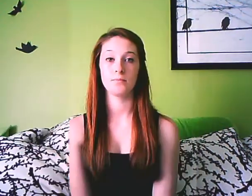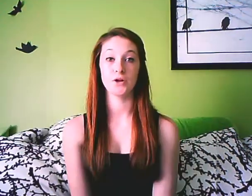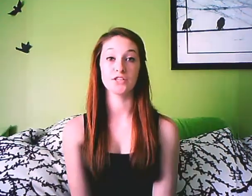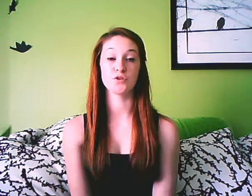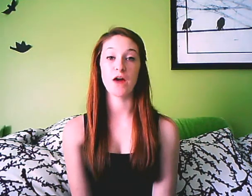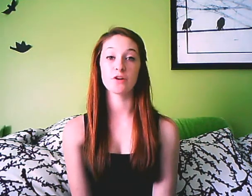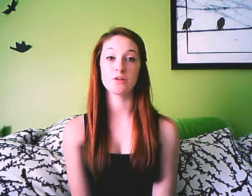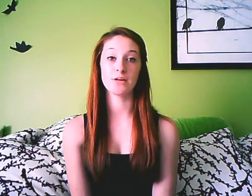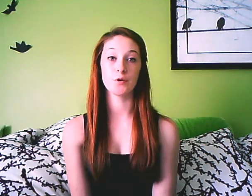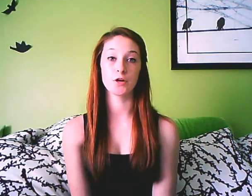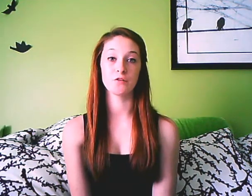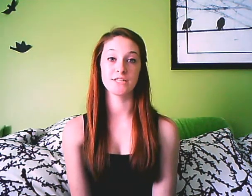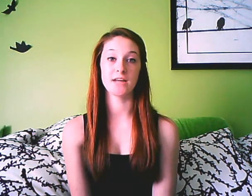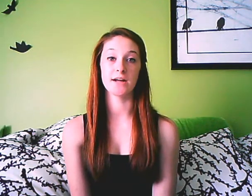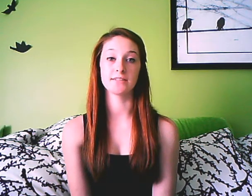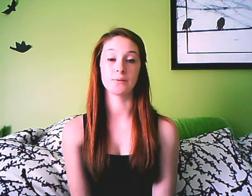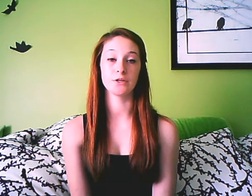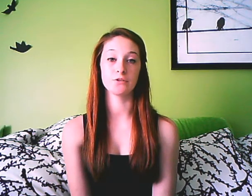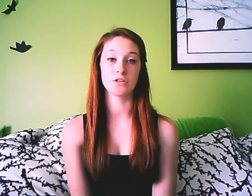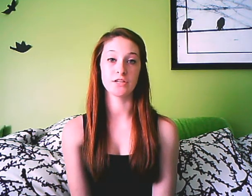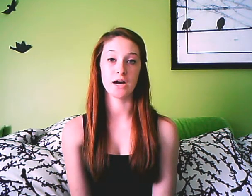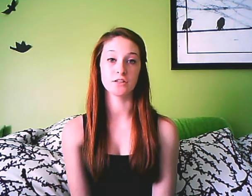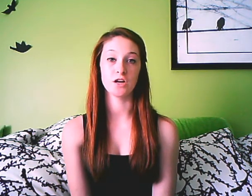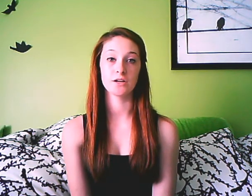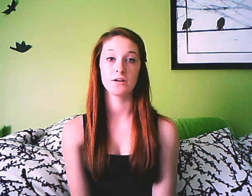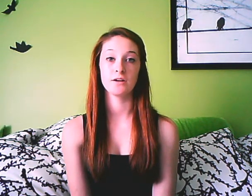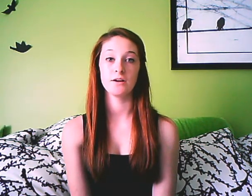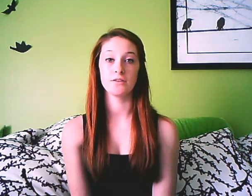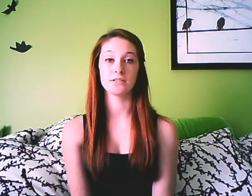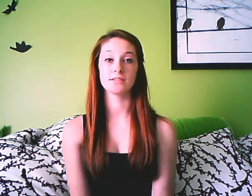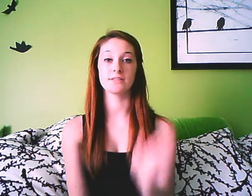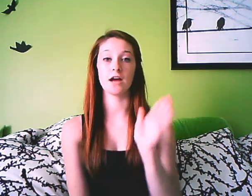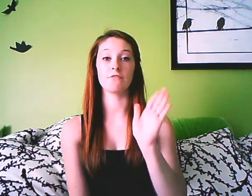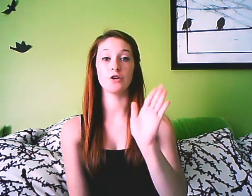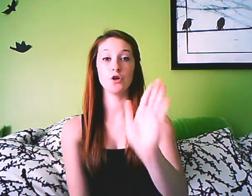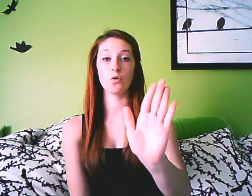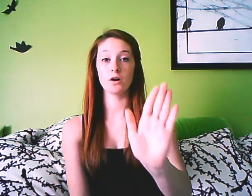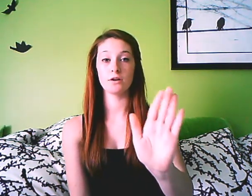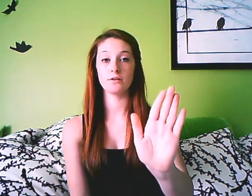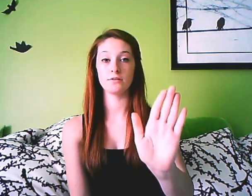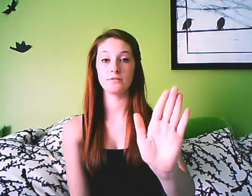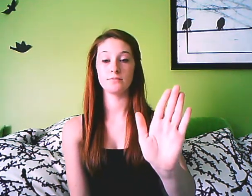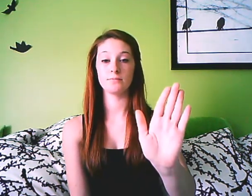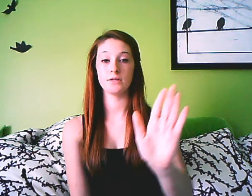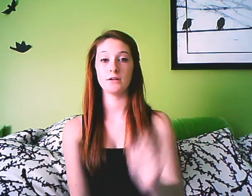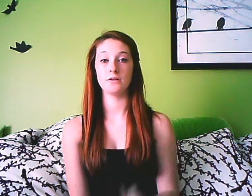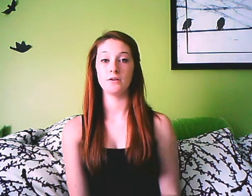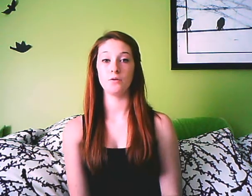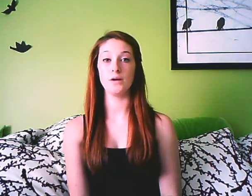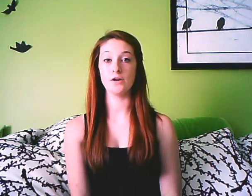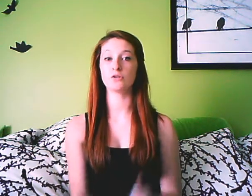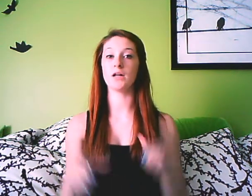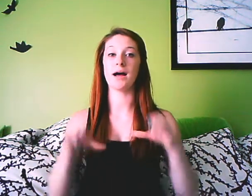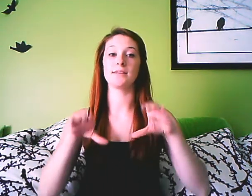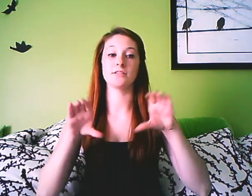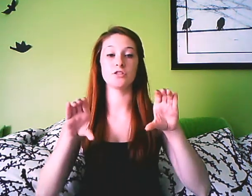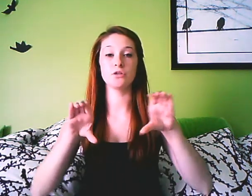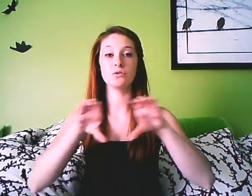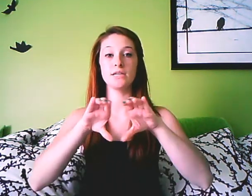Okay, so now we're going to be going over the signs that were used in the dialogue. This is the sign for your. We know class, it's two C's,